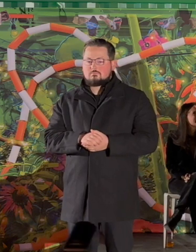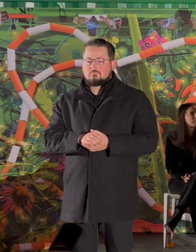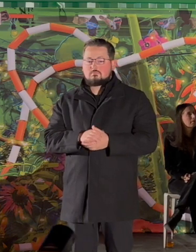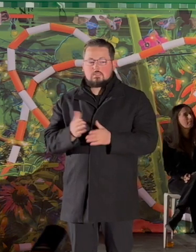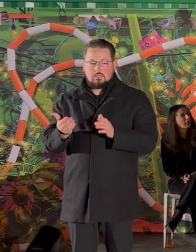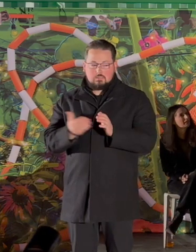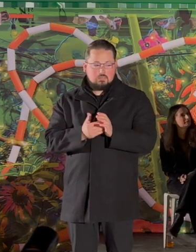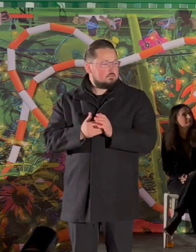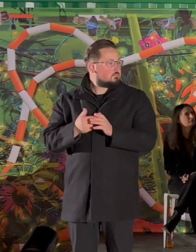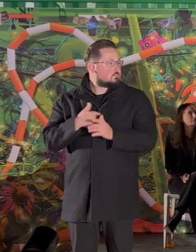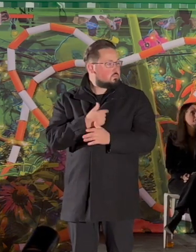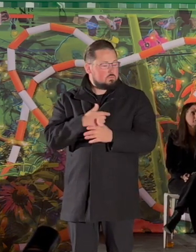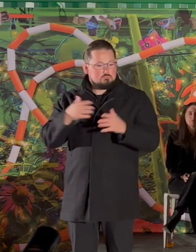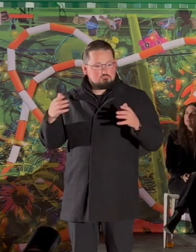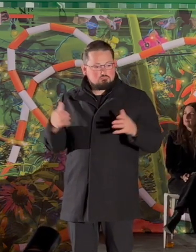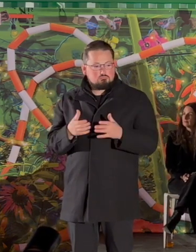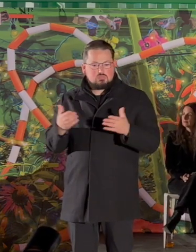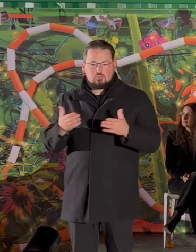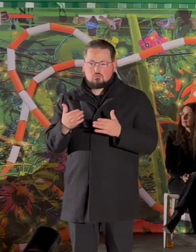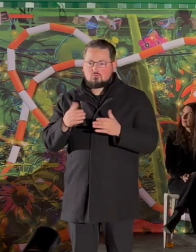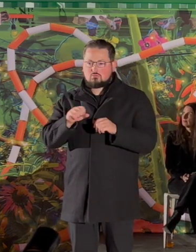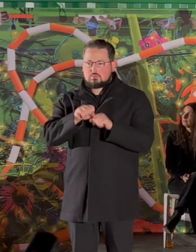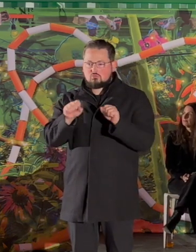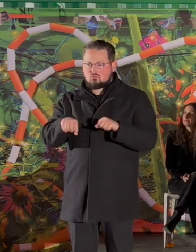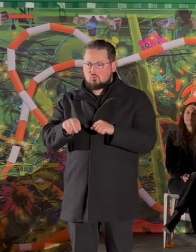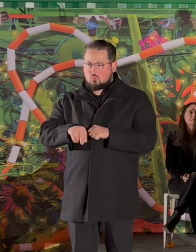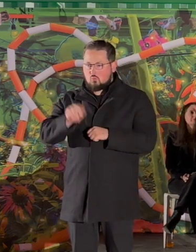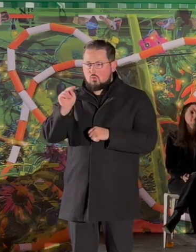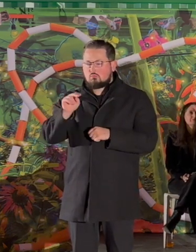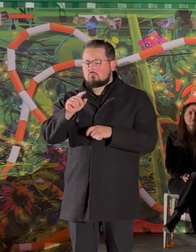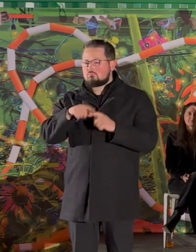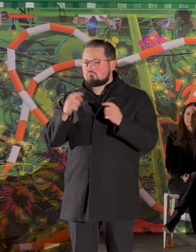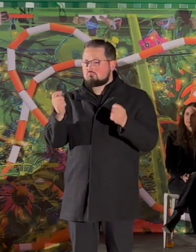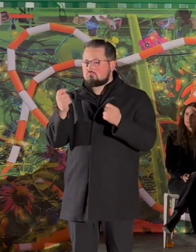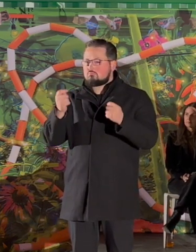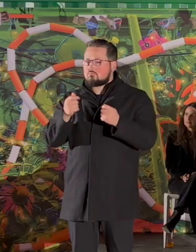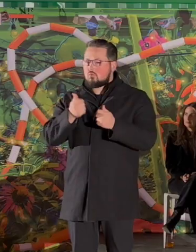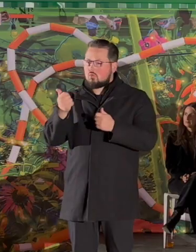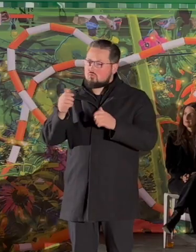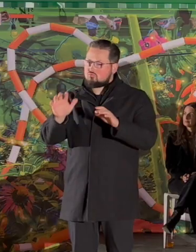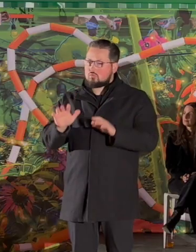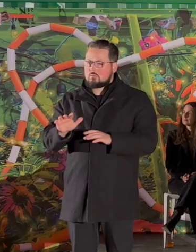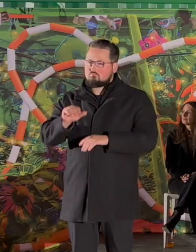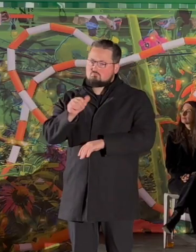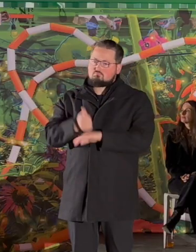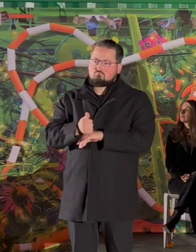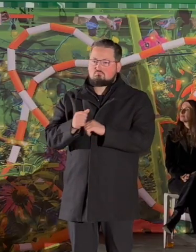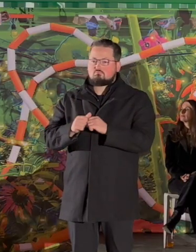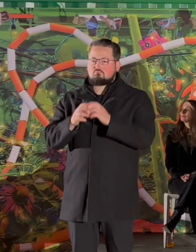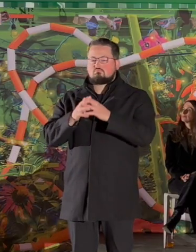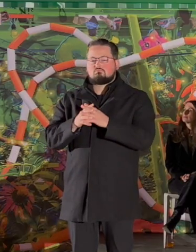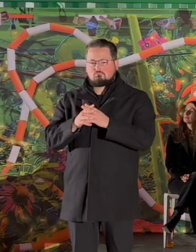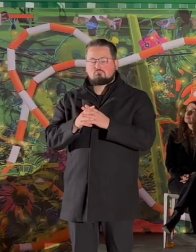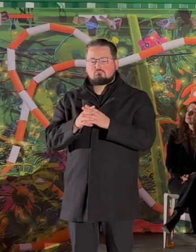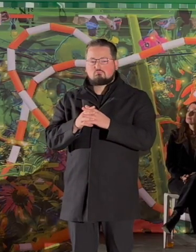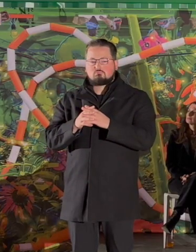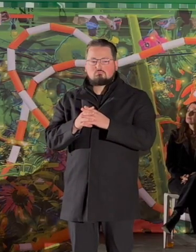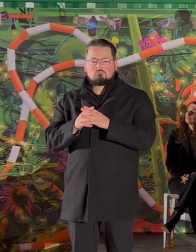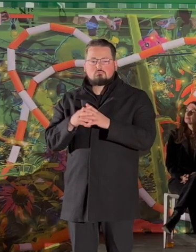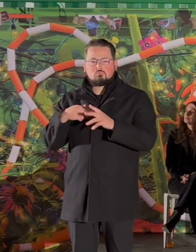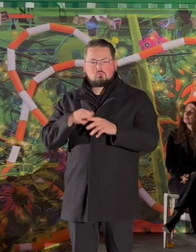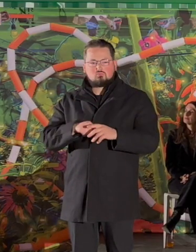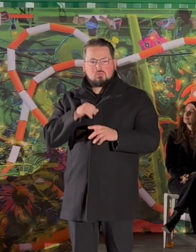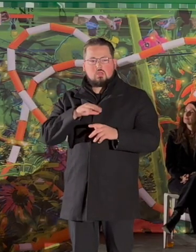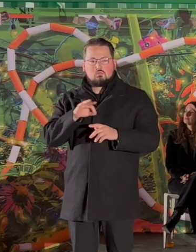Once again, we come to Station North to celebrate another great installation. We're so proud of